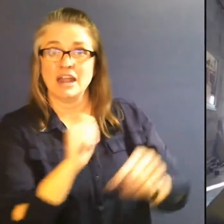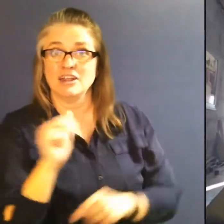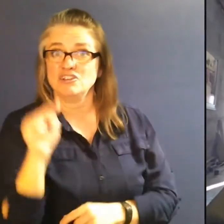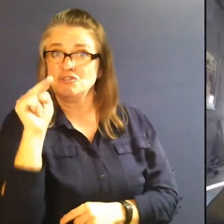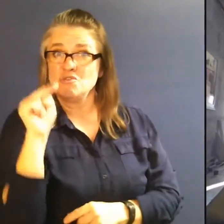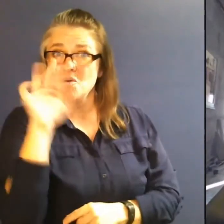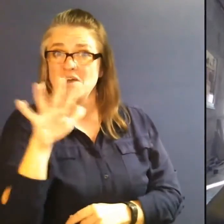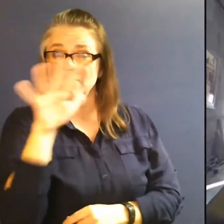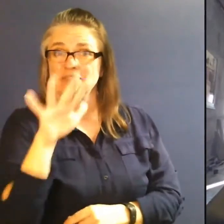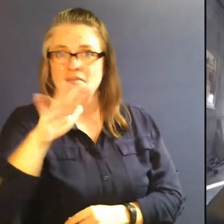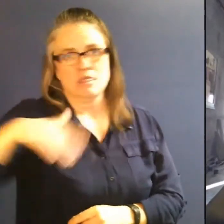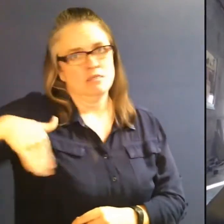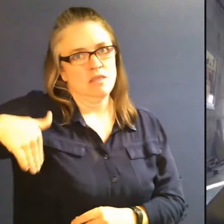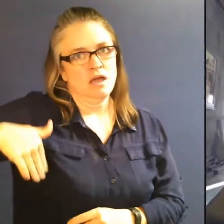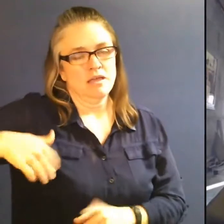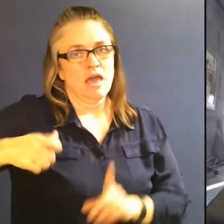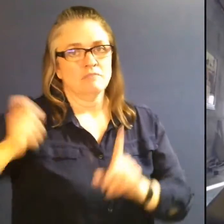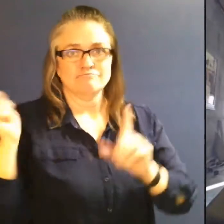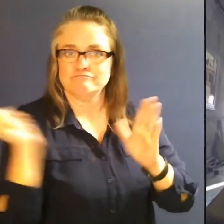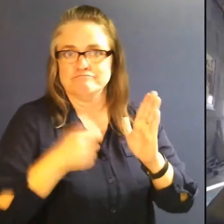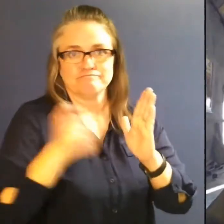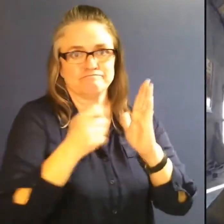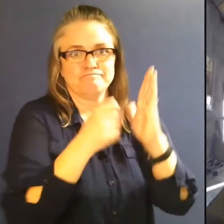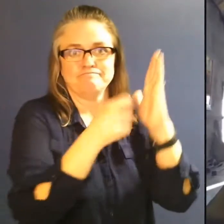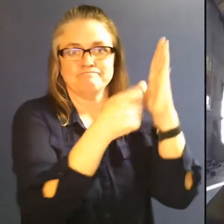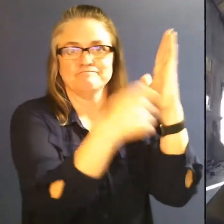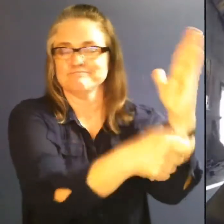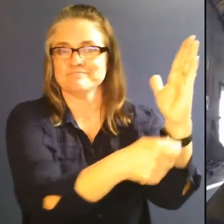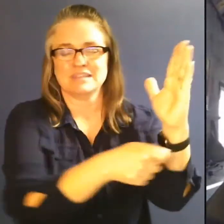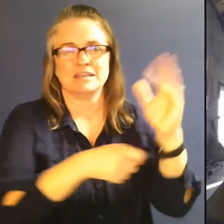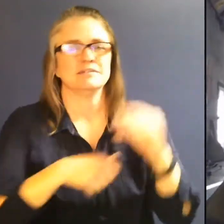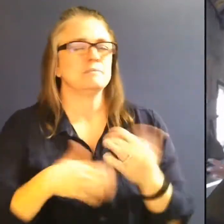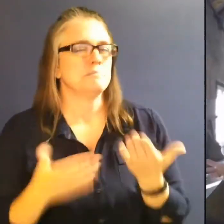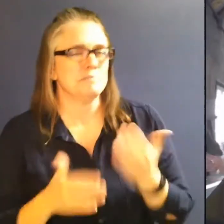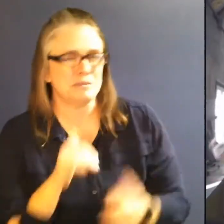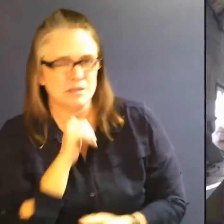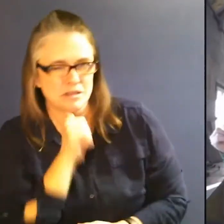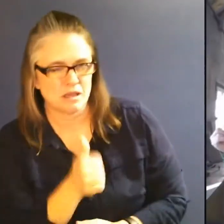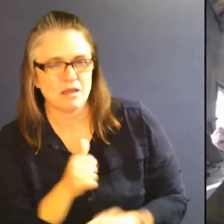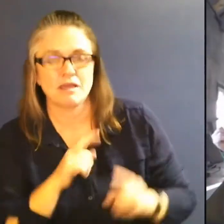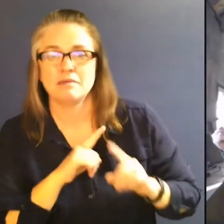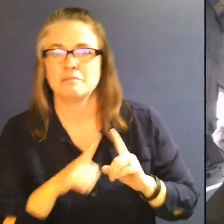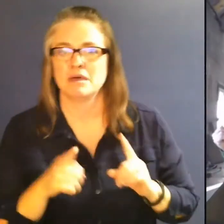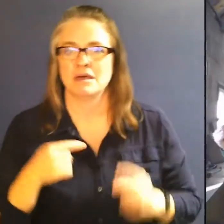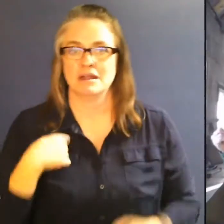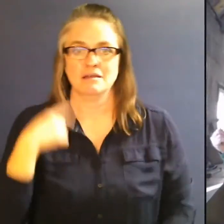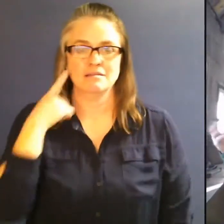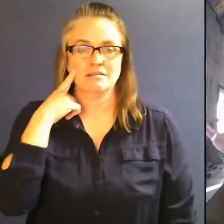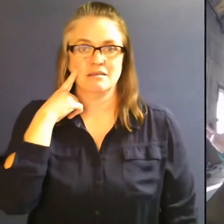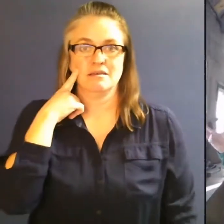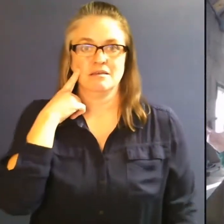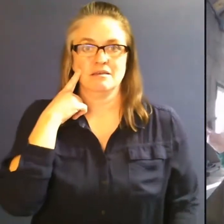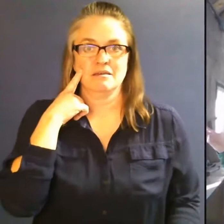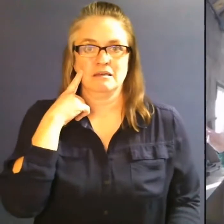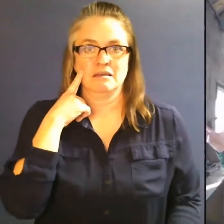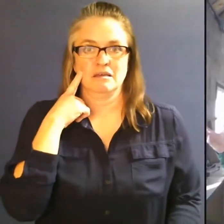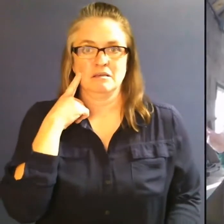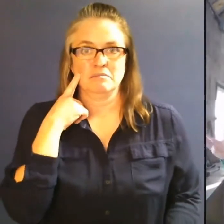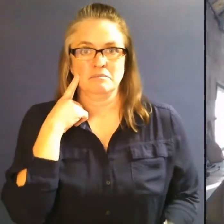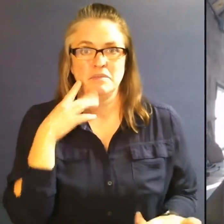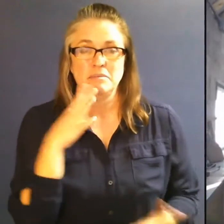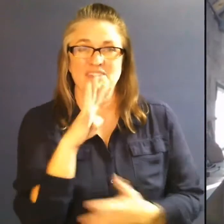we haven't tapped yet. I don't know if we will. But that, I think I've been back there, maybe